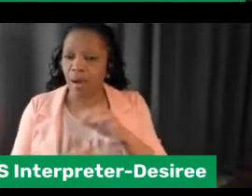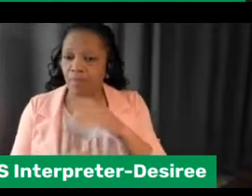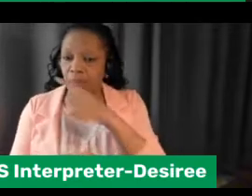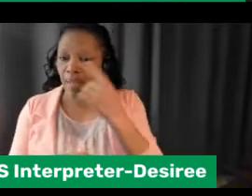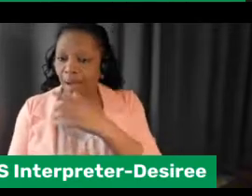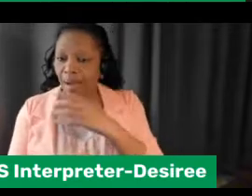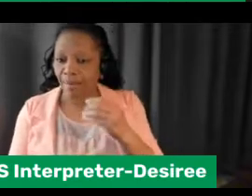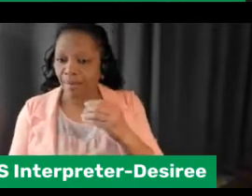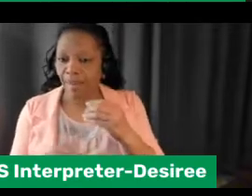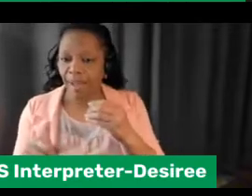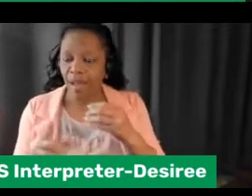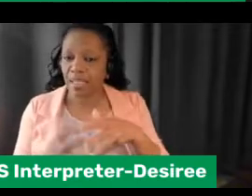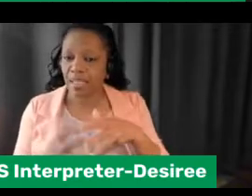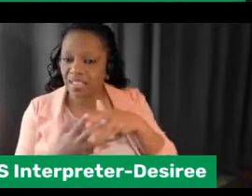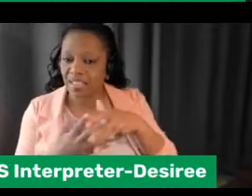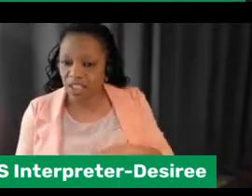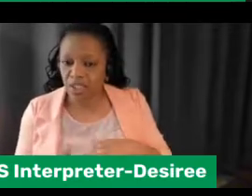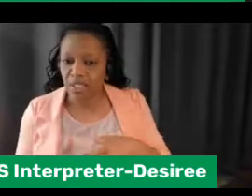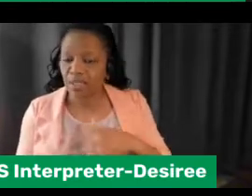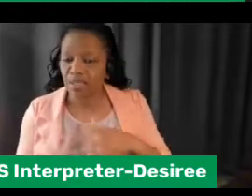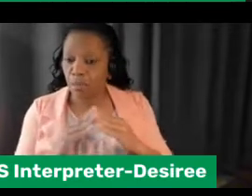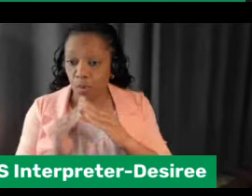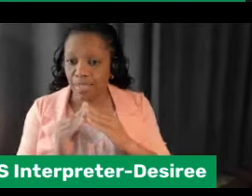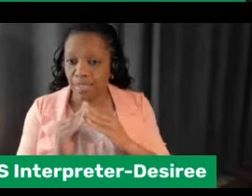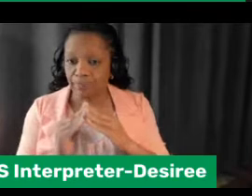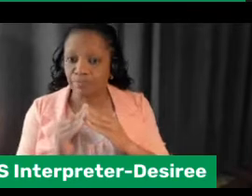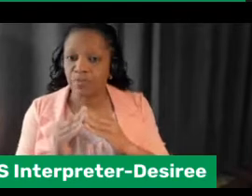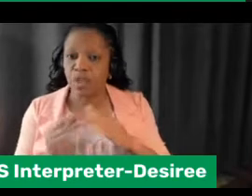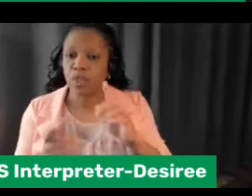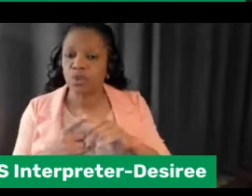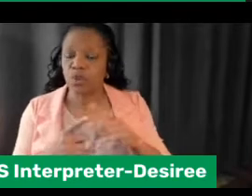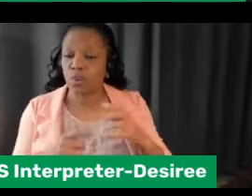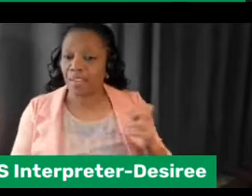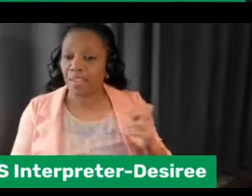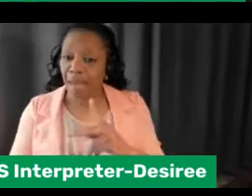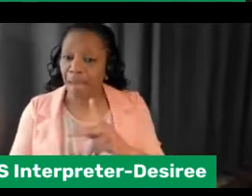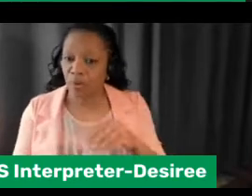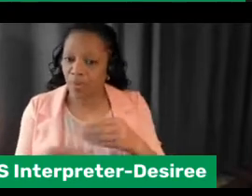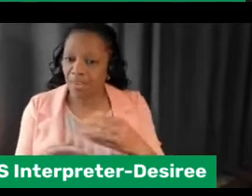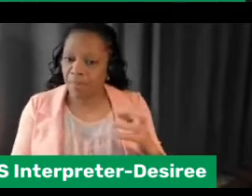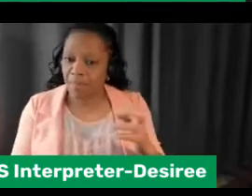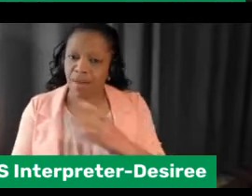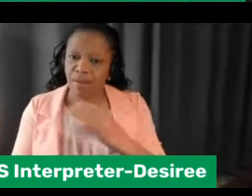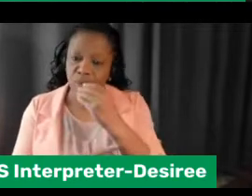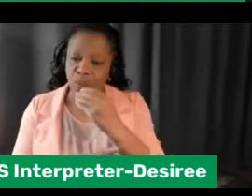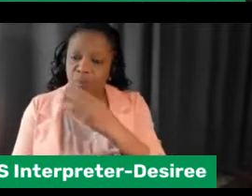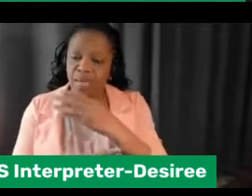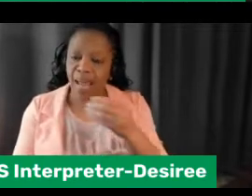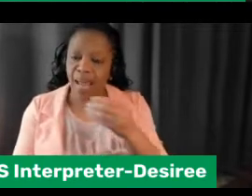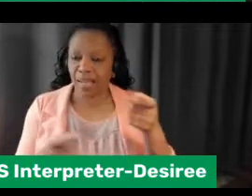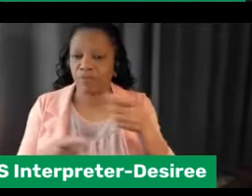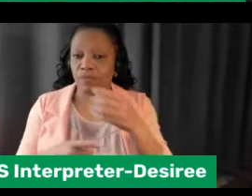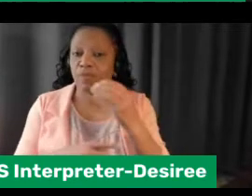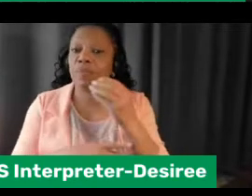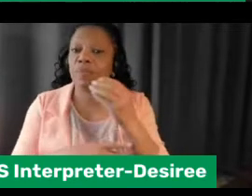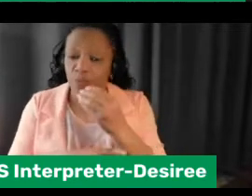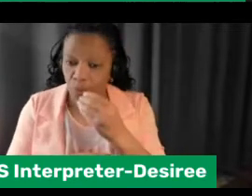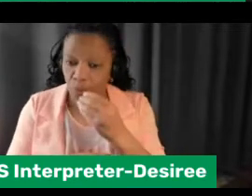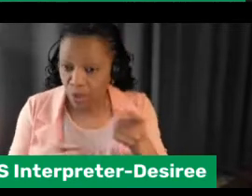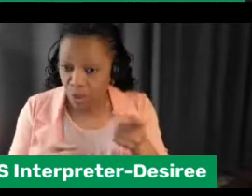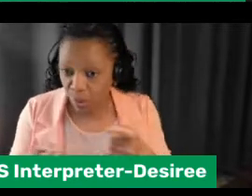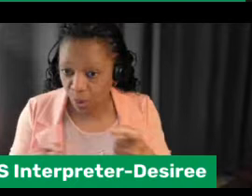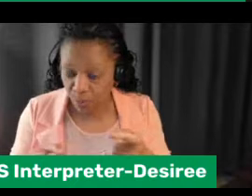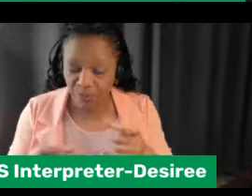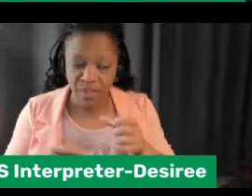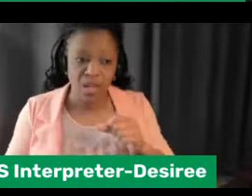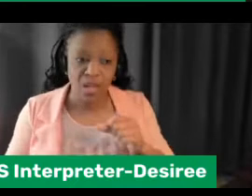return and food sovereignty. And so some of the models that we're talking about when we're looking at the solidarity economy